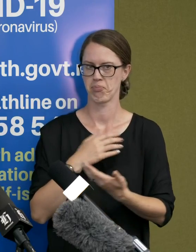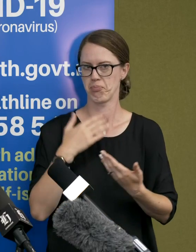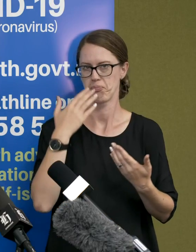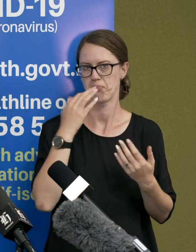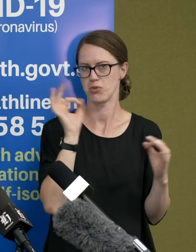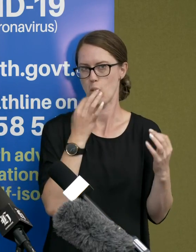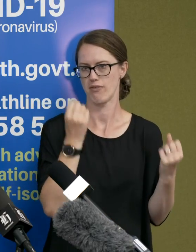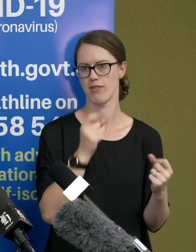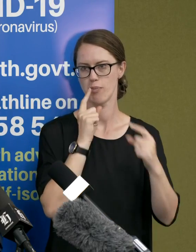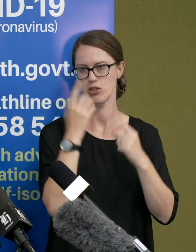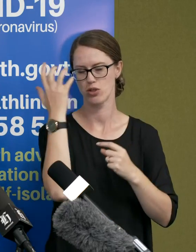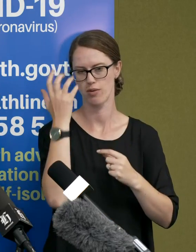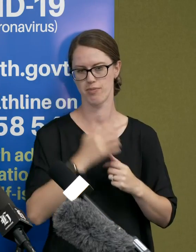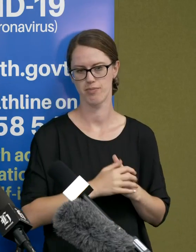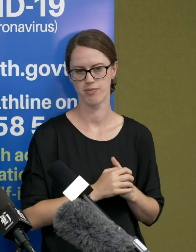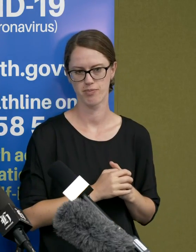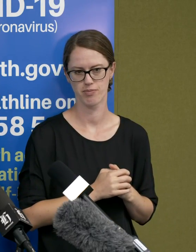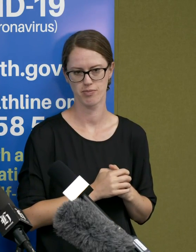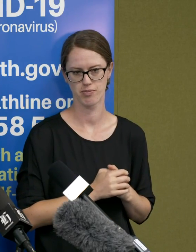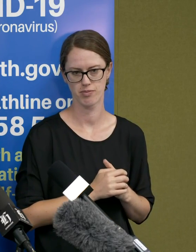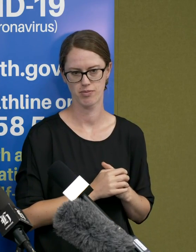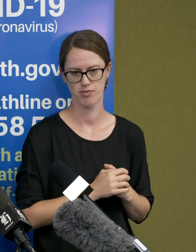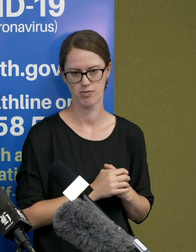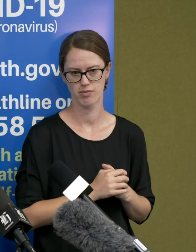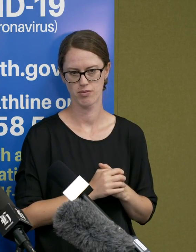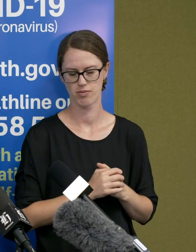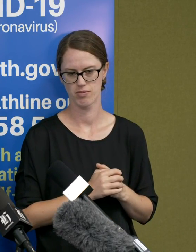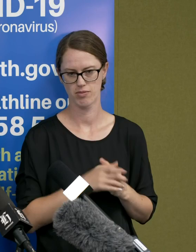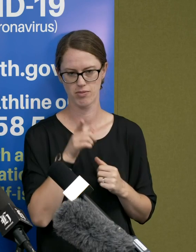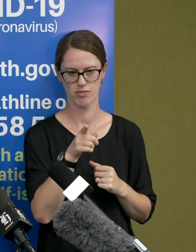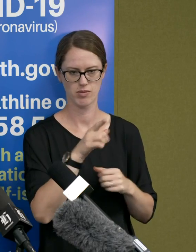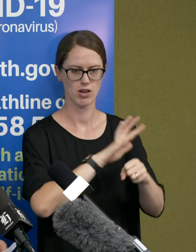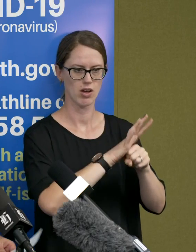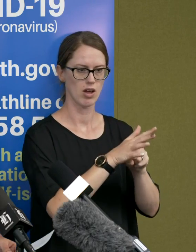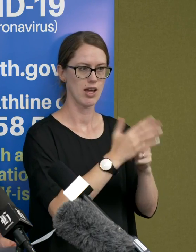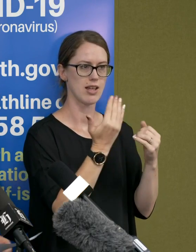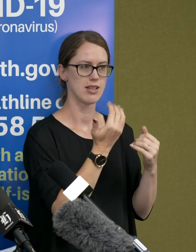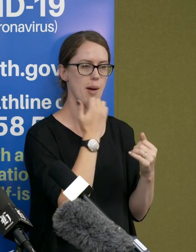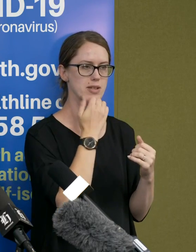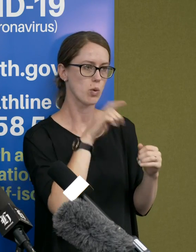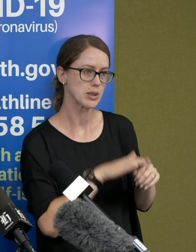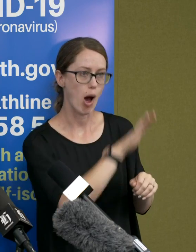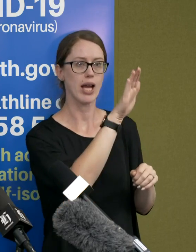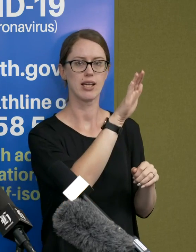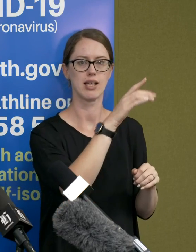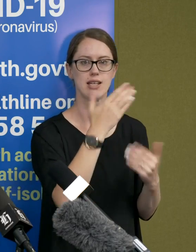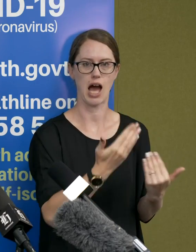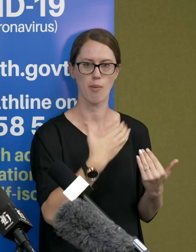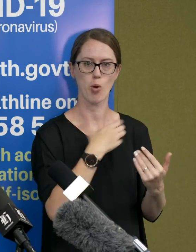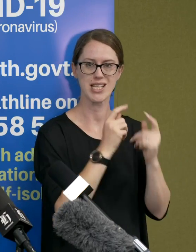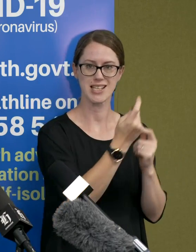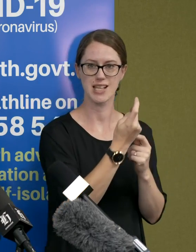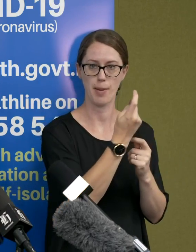I don't have that information, I'm sorry. Okay. Will we see confirmed COVID-19 cases spike now doctors have been directed to do more